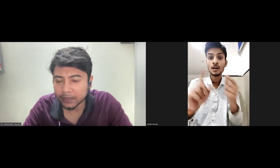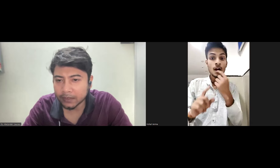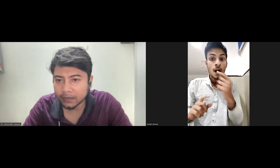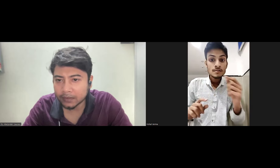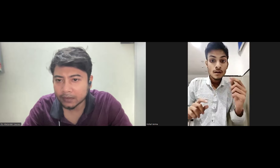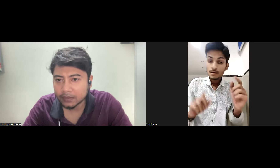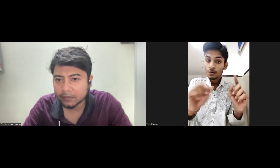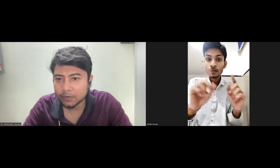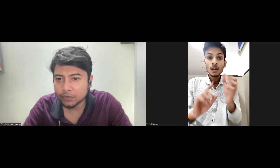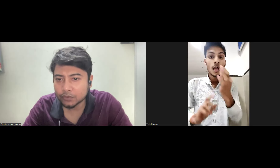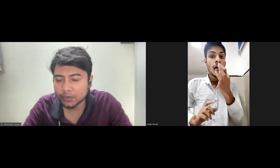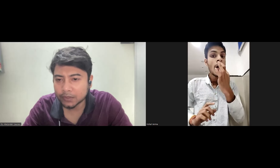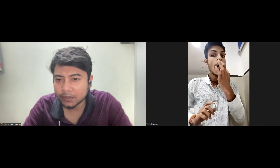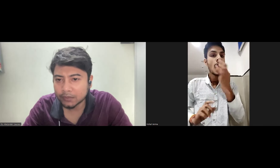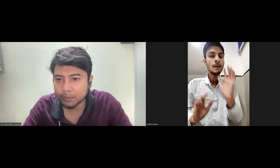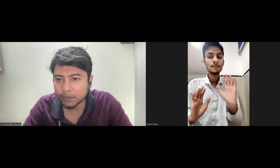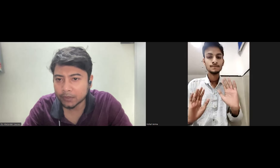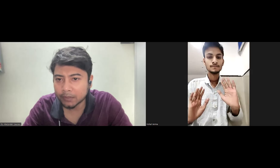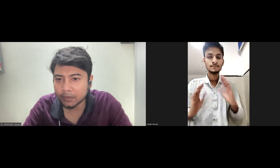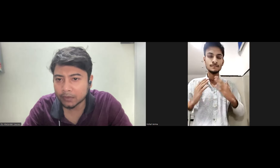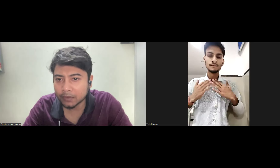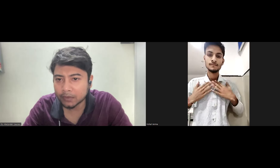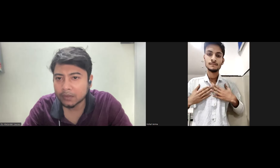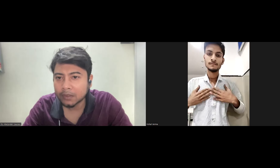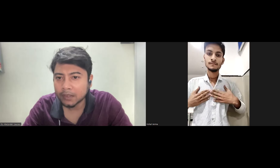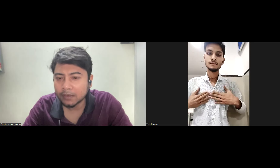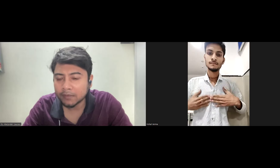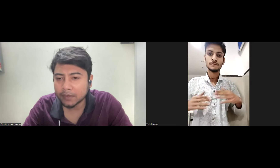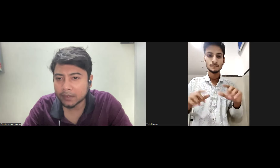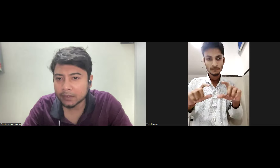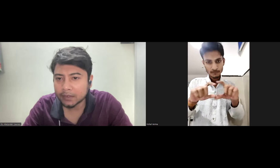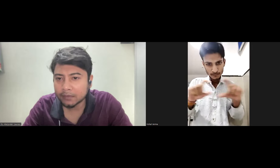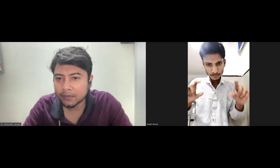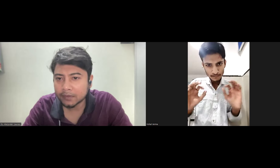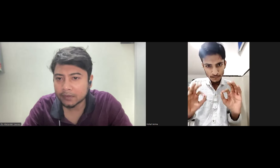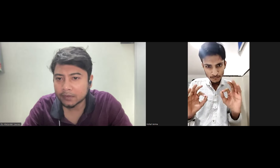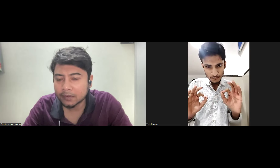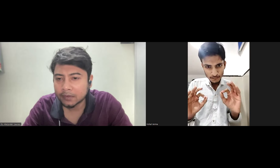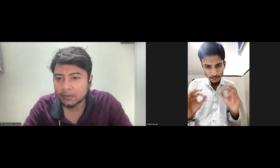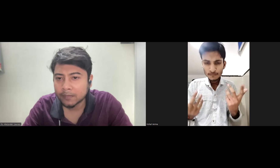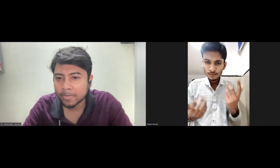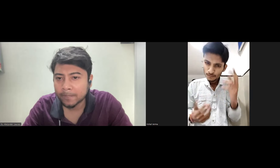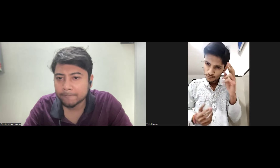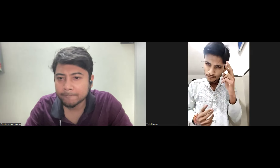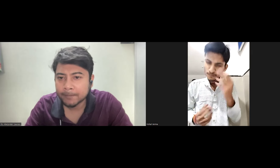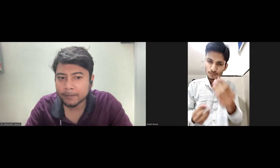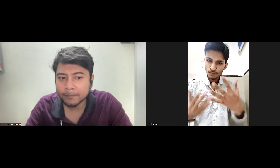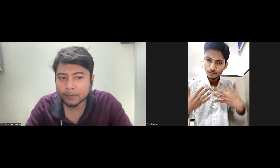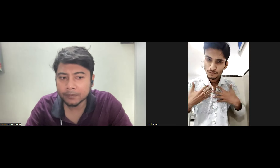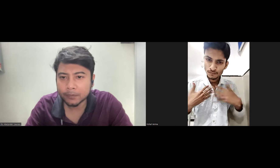We eat it. We don't chew it. Yeah, We put we it in don't our chew it. mouth and then we We take it drink with us water. and You feel. can, like a tablet you can